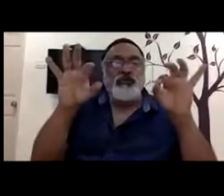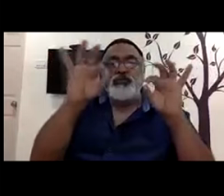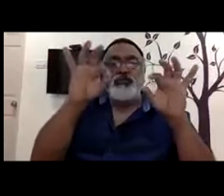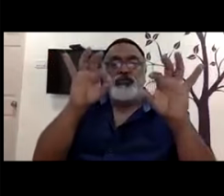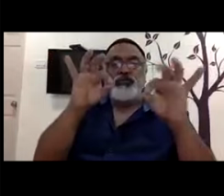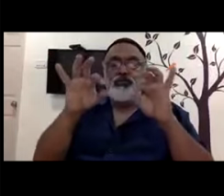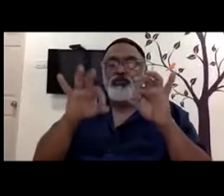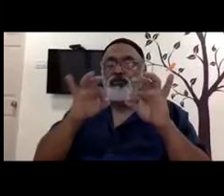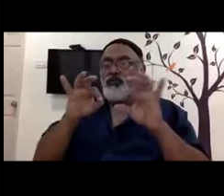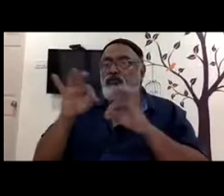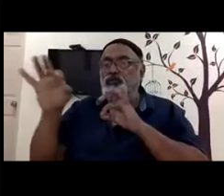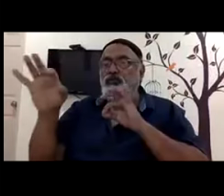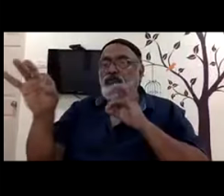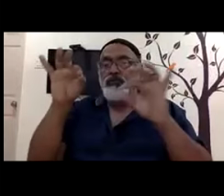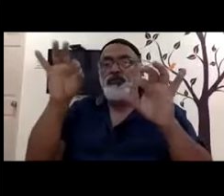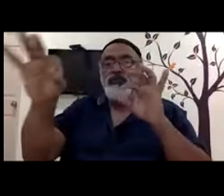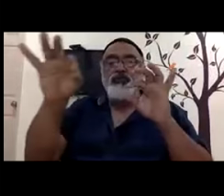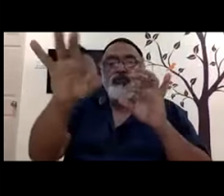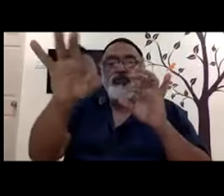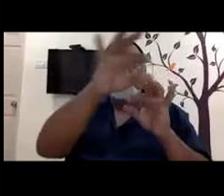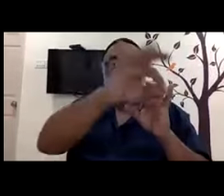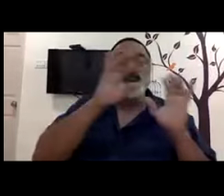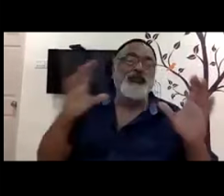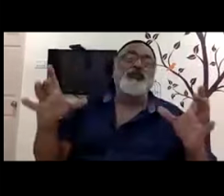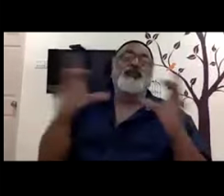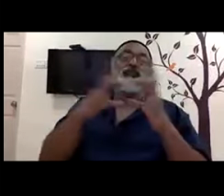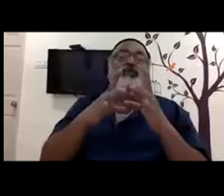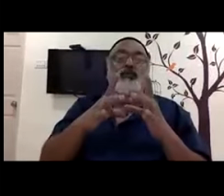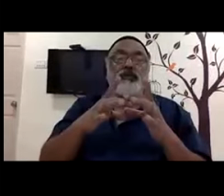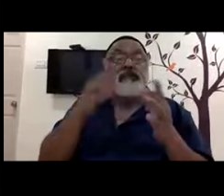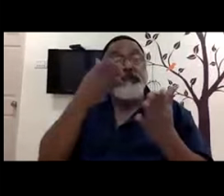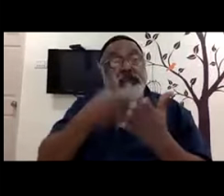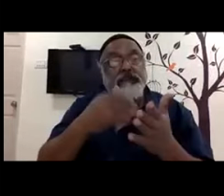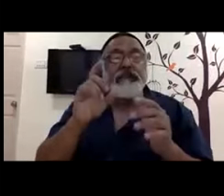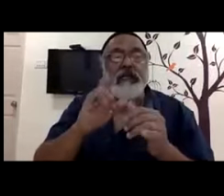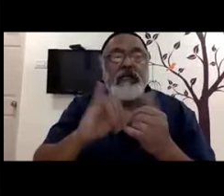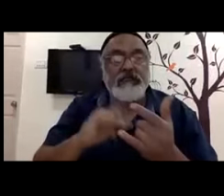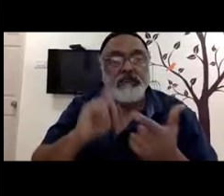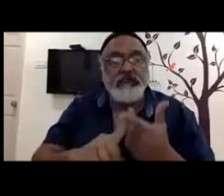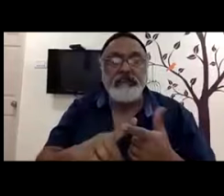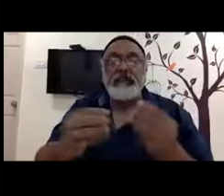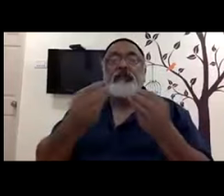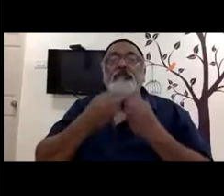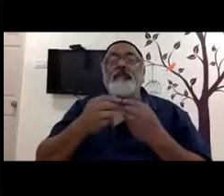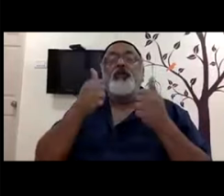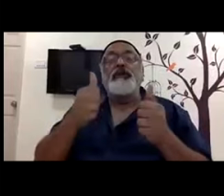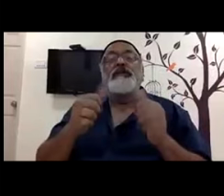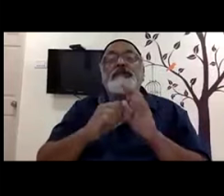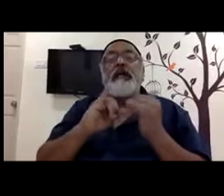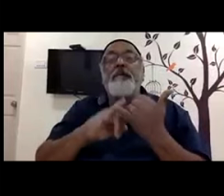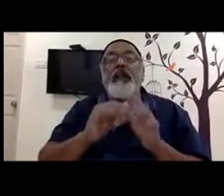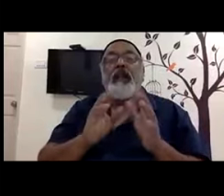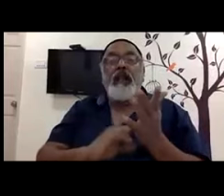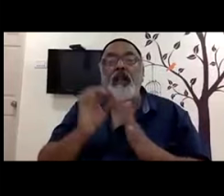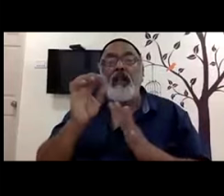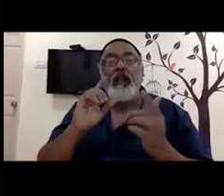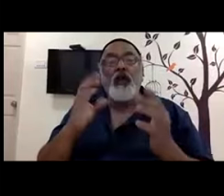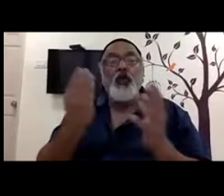choose certain schools which will, act as my case and which will provide me with my participants.